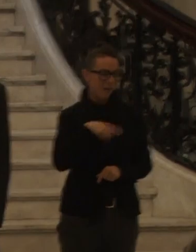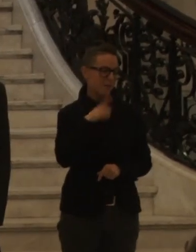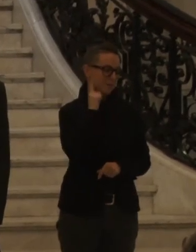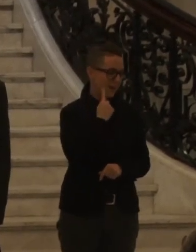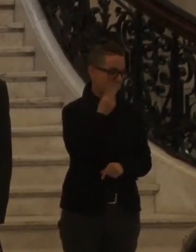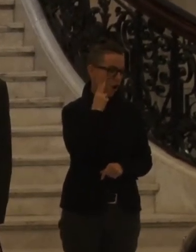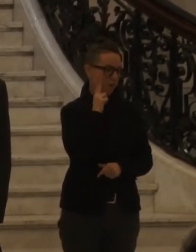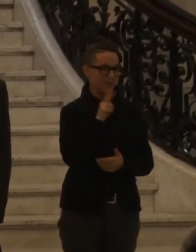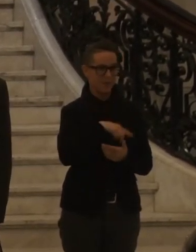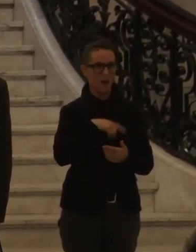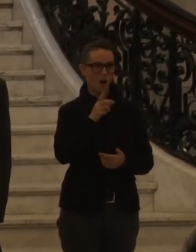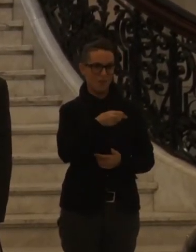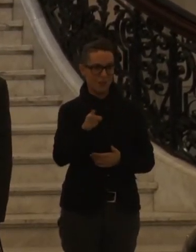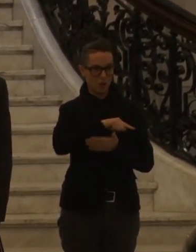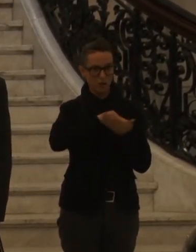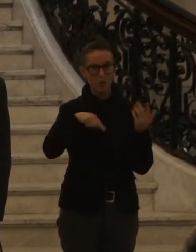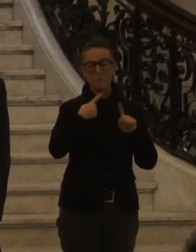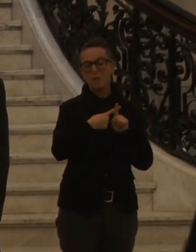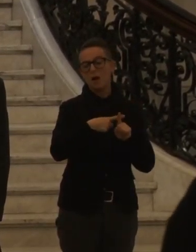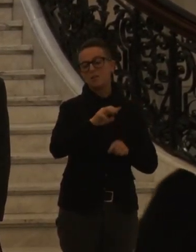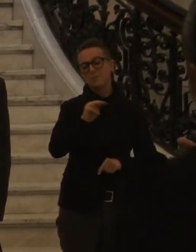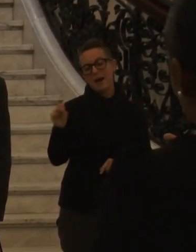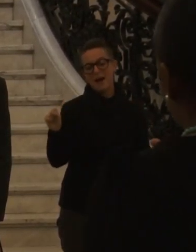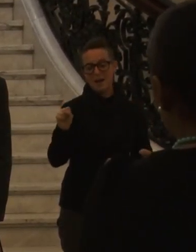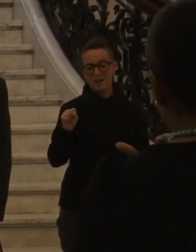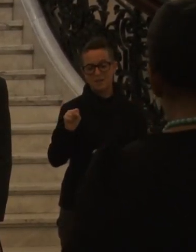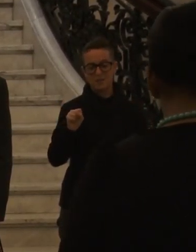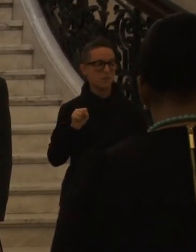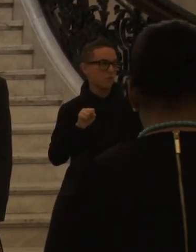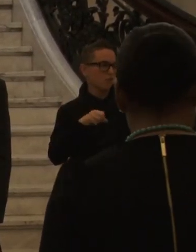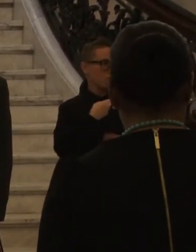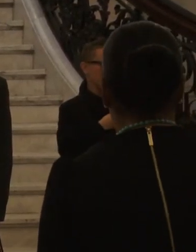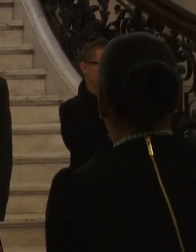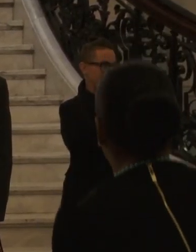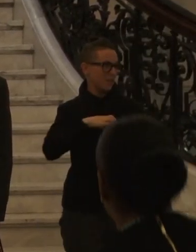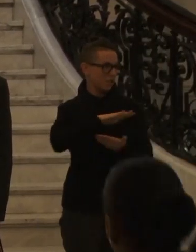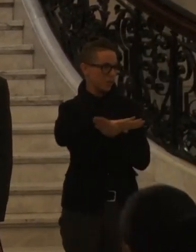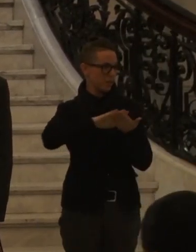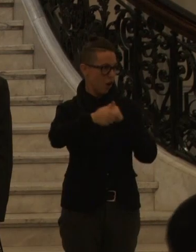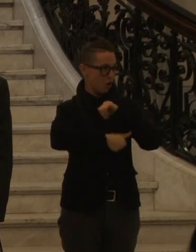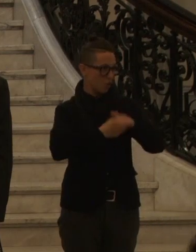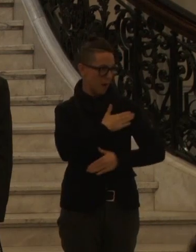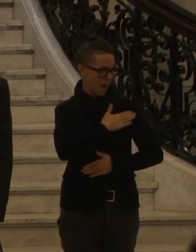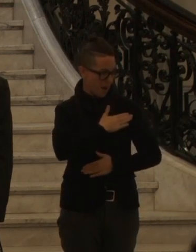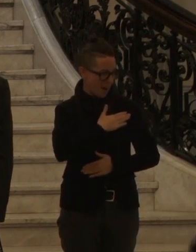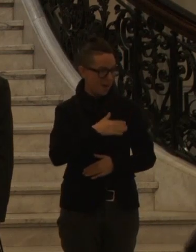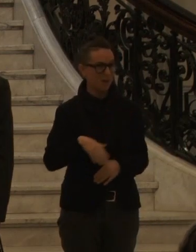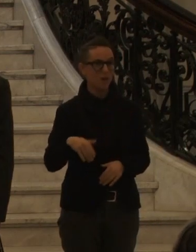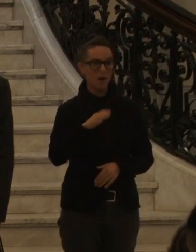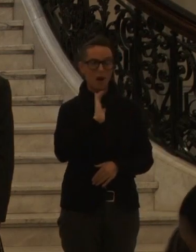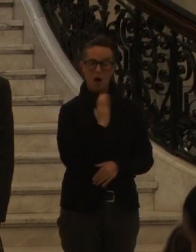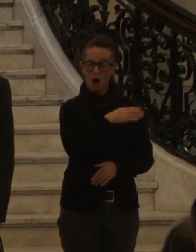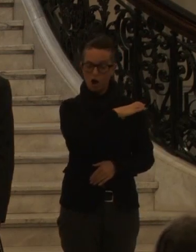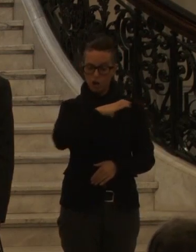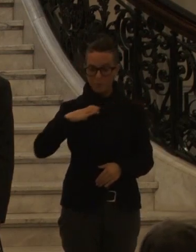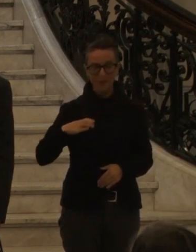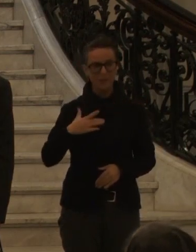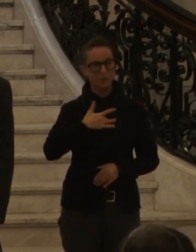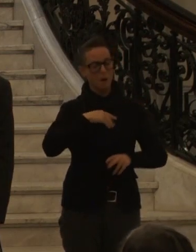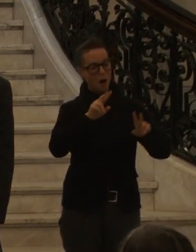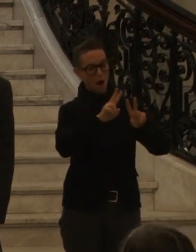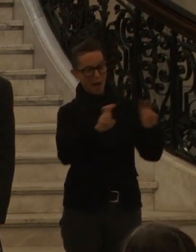Hearing, and the Mass Rehabilitation Commission. So my committee, as a committee, we analyze, review,